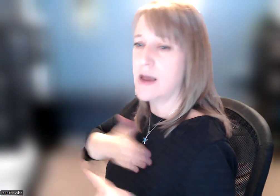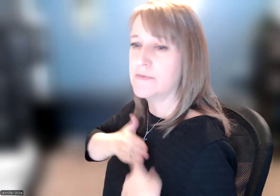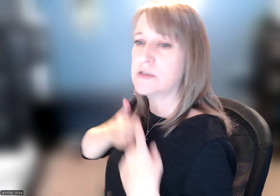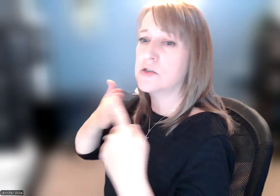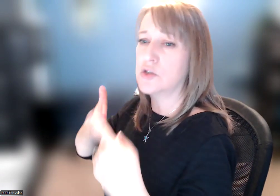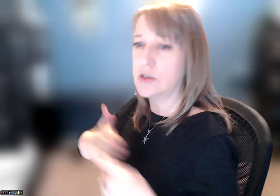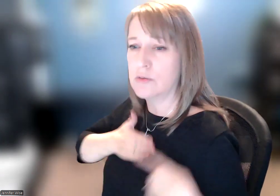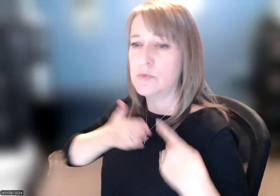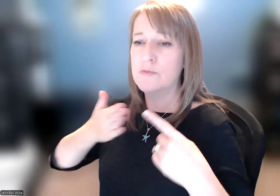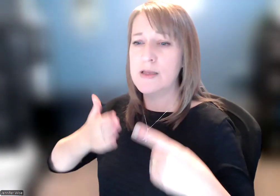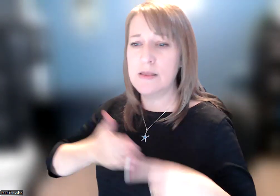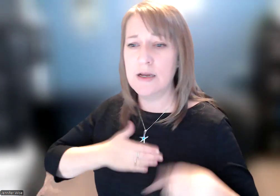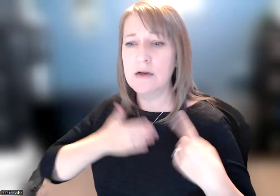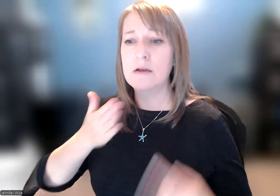of a circular movement there.